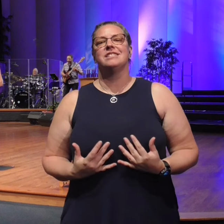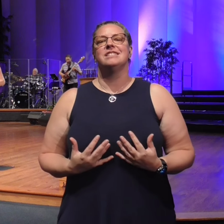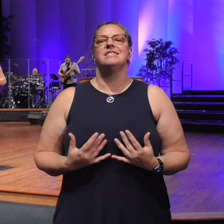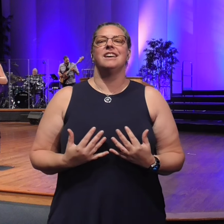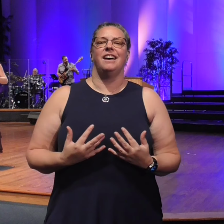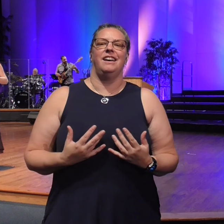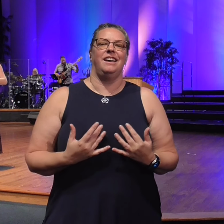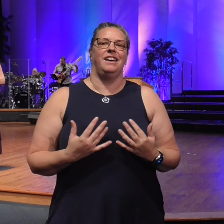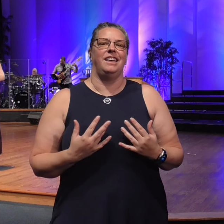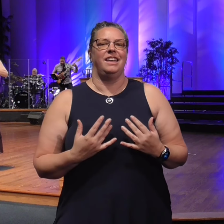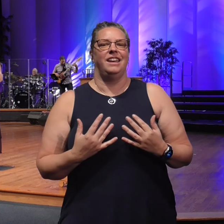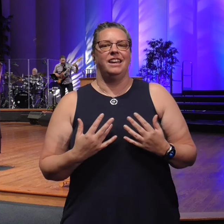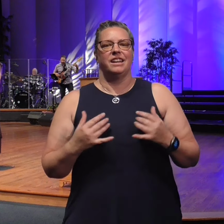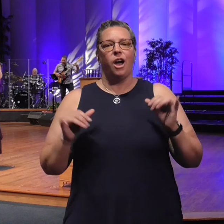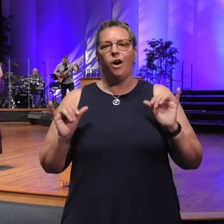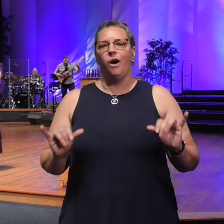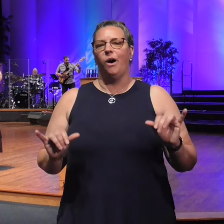inside.